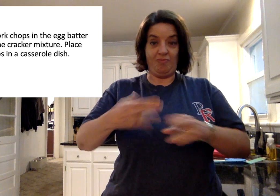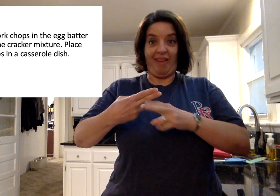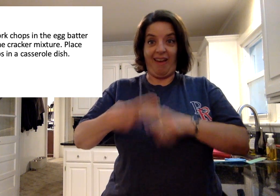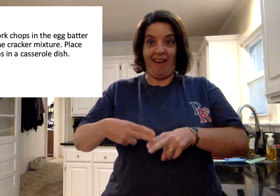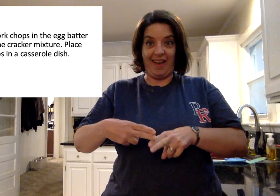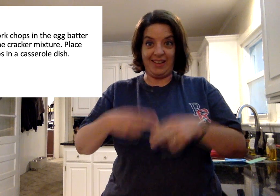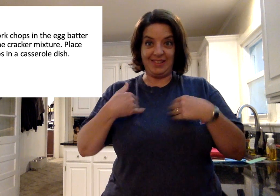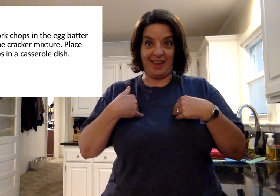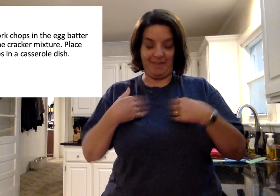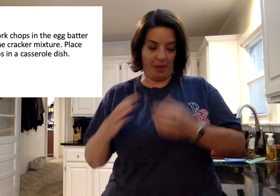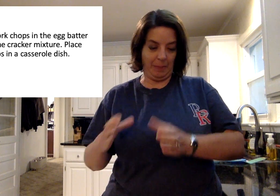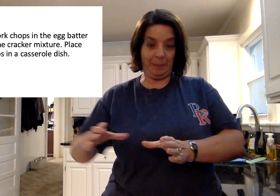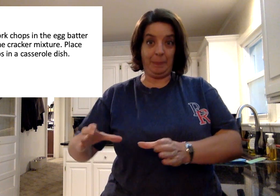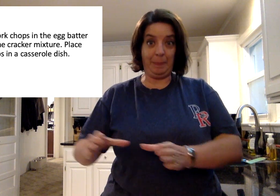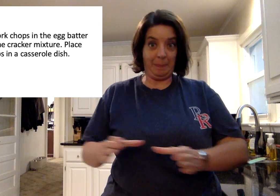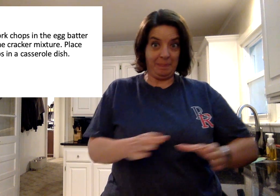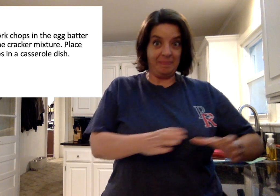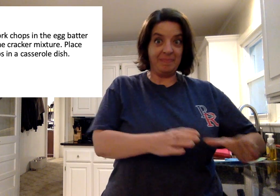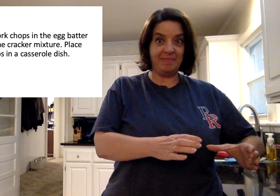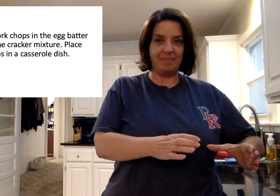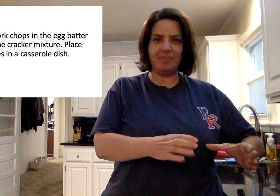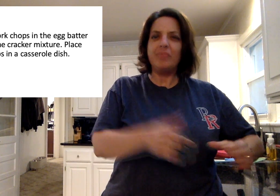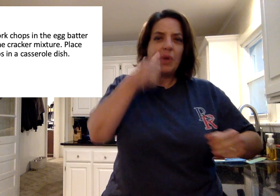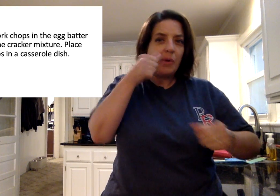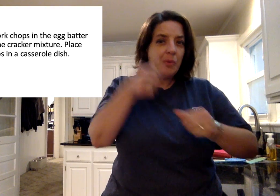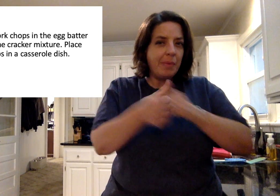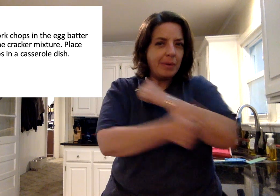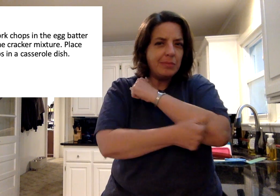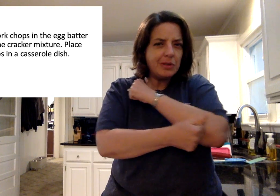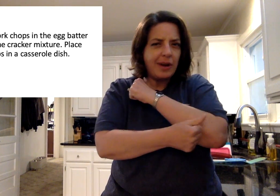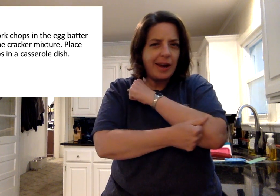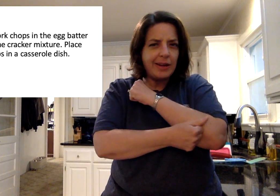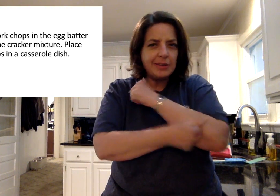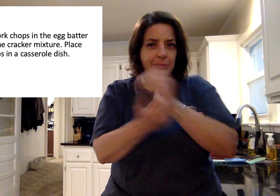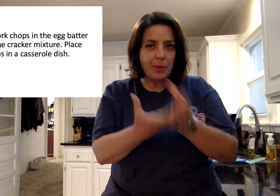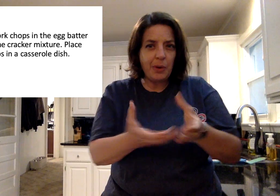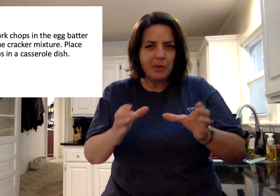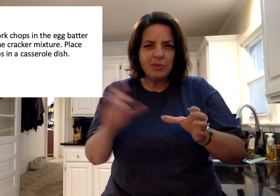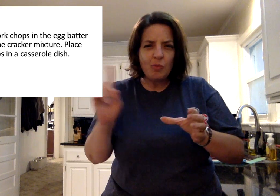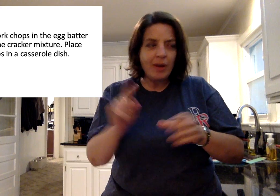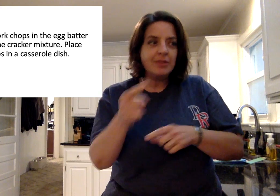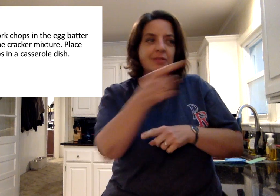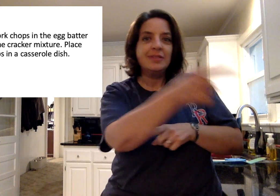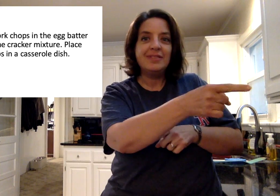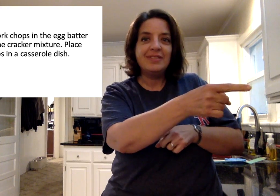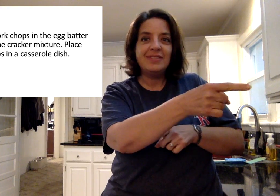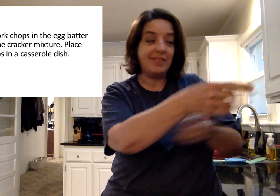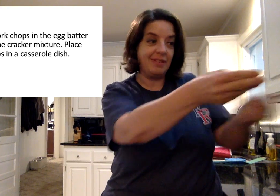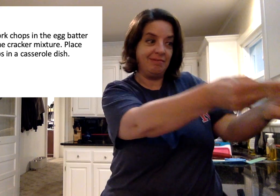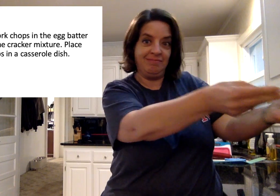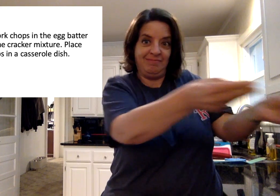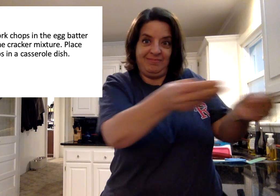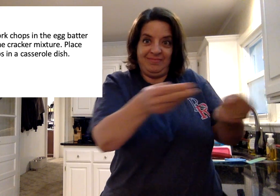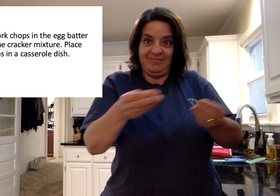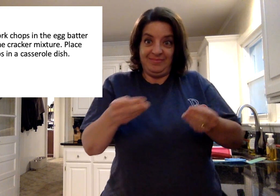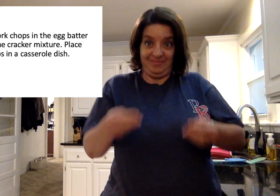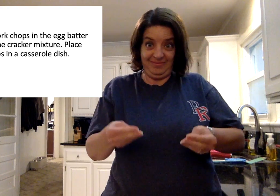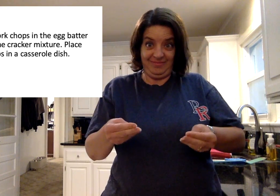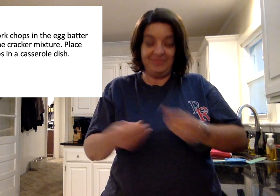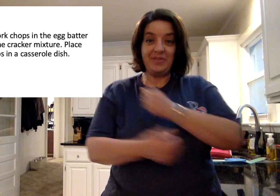So I have my bowl of eggs, and I'm going to move that off just right here to the side. Remember where we put the bowl of crackers? It's over there on my left. I'm going to bring that